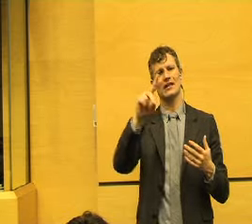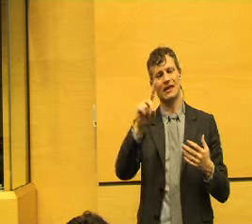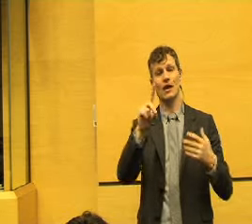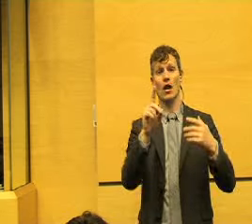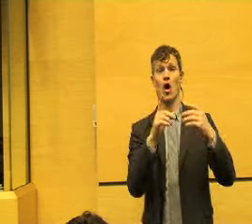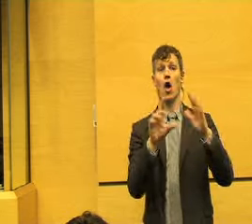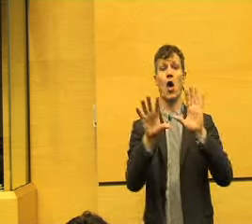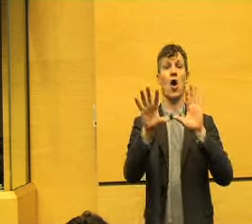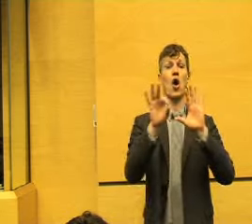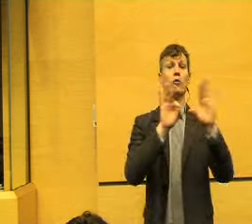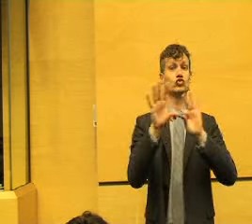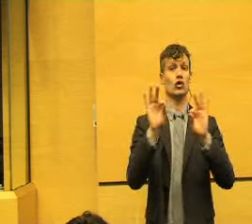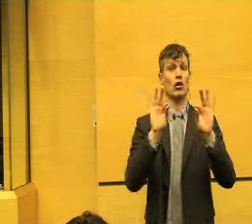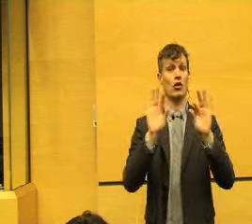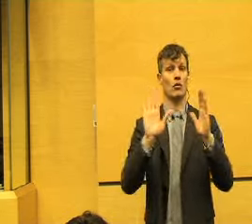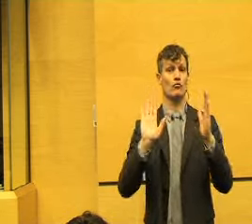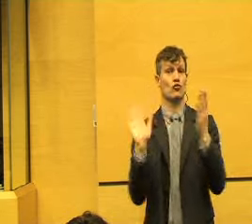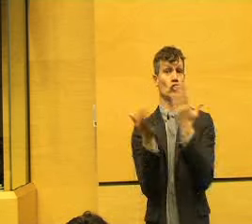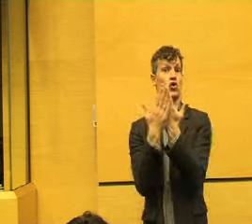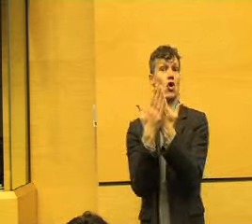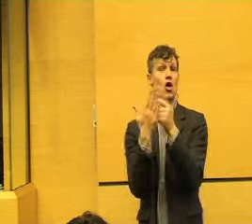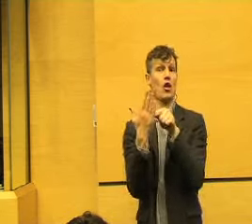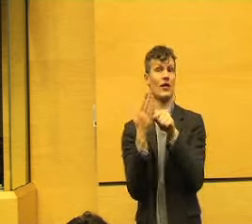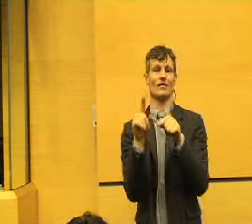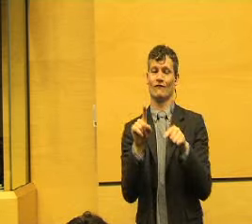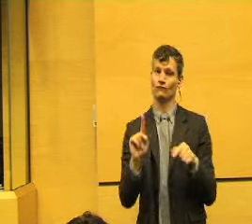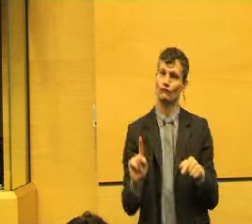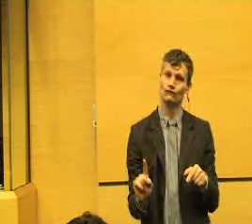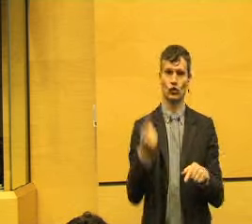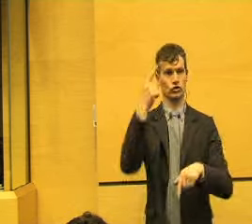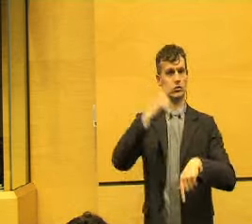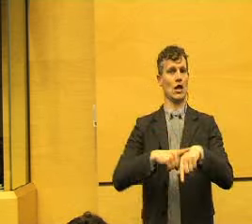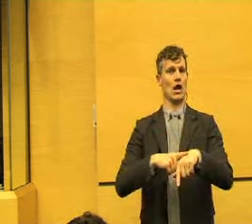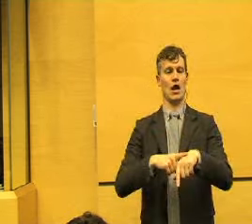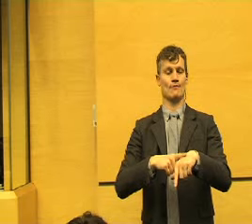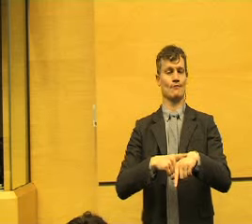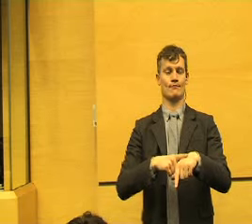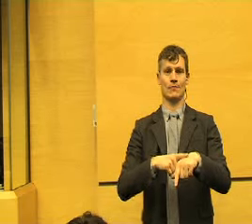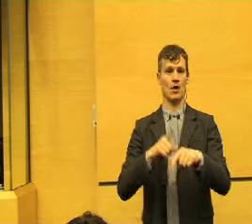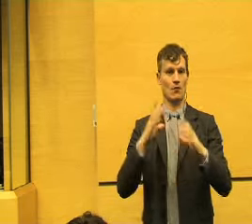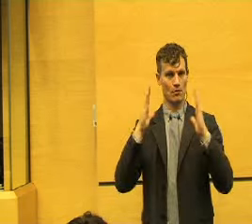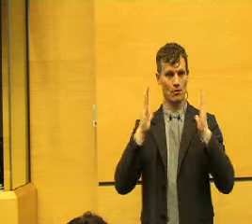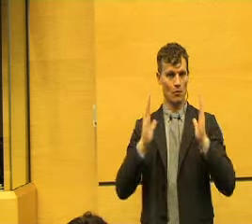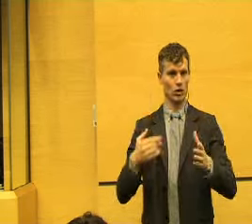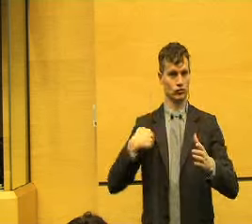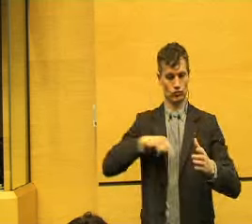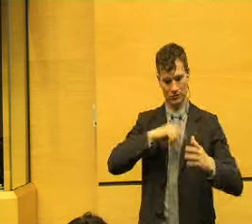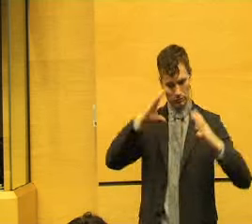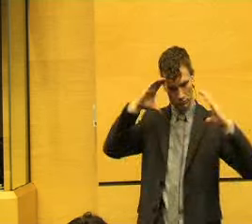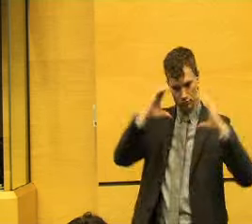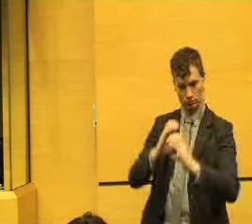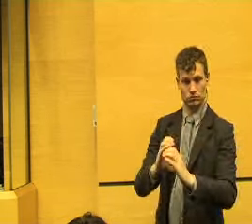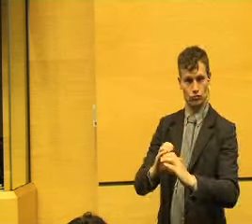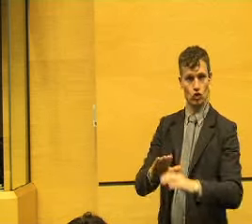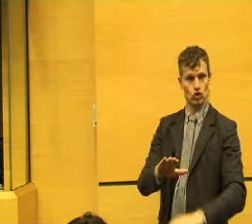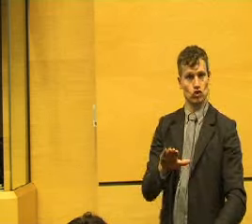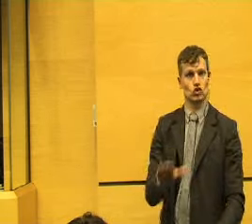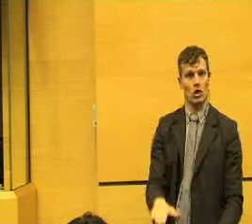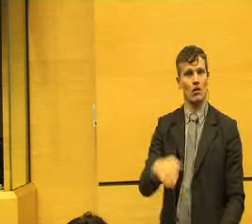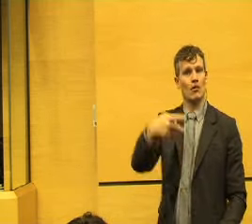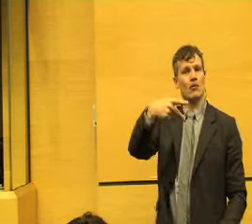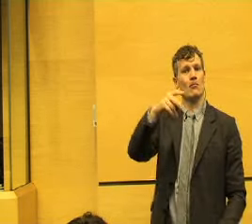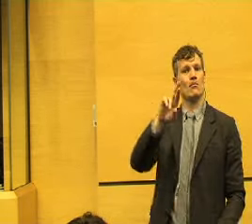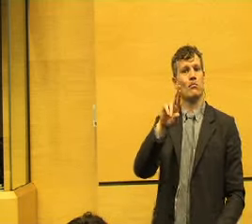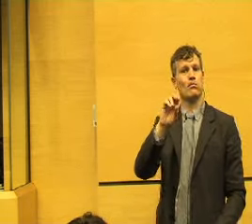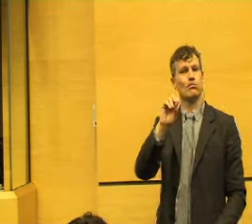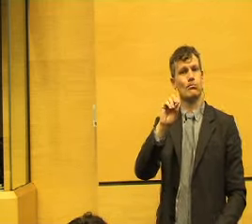to child pornography and takes into account the advanced technology of visual representation